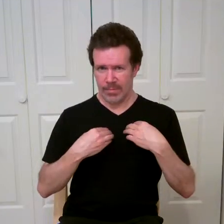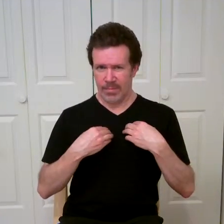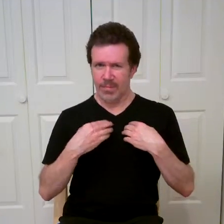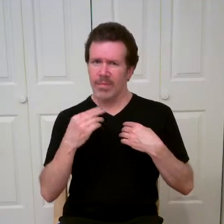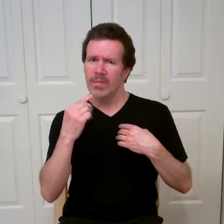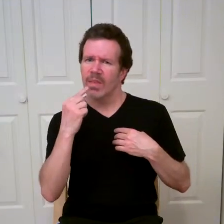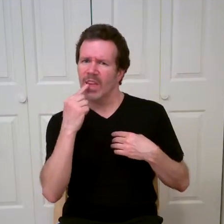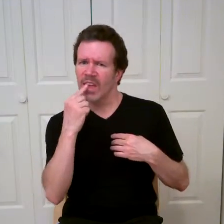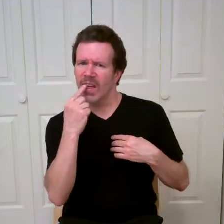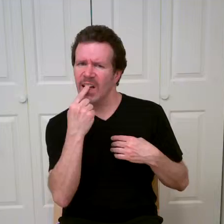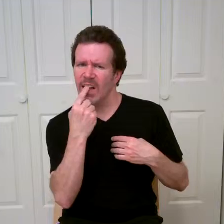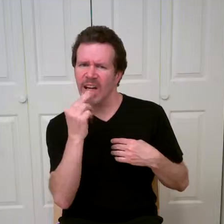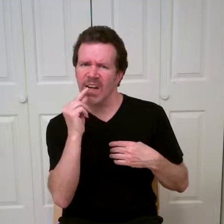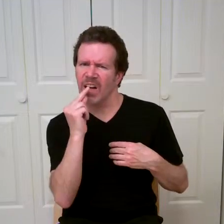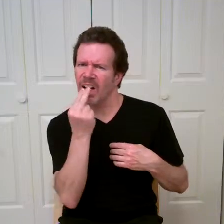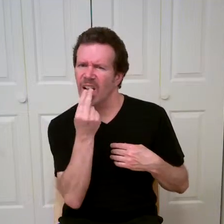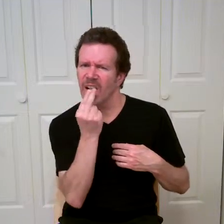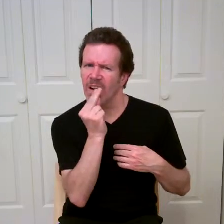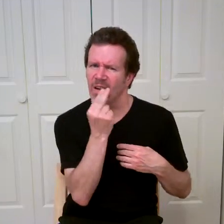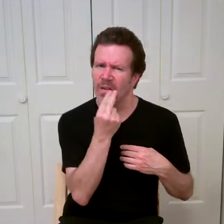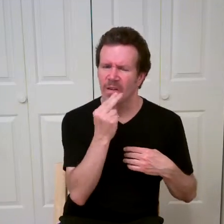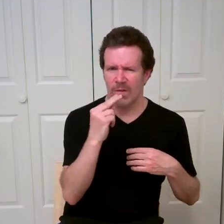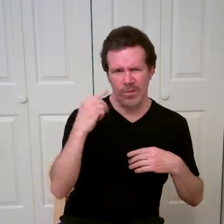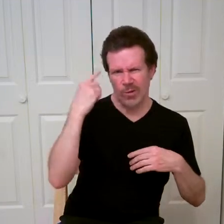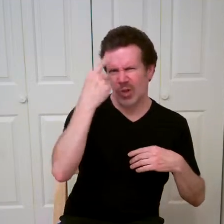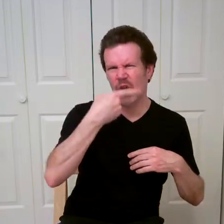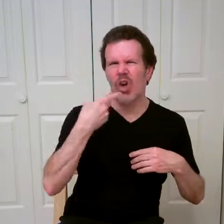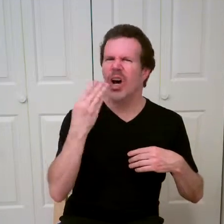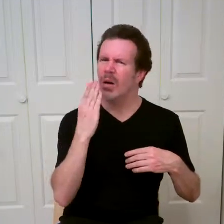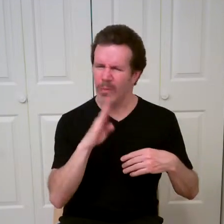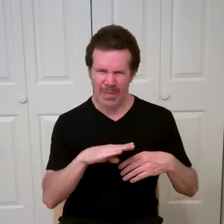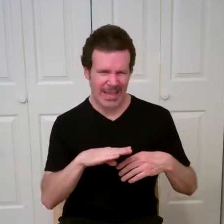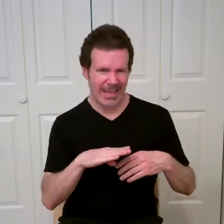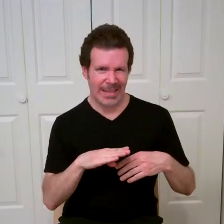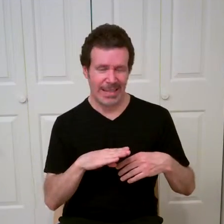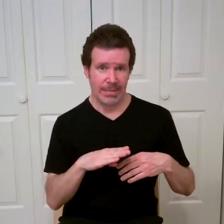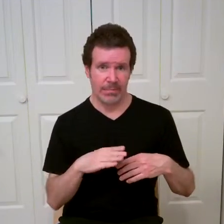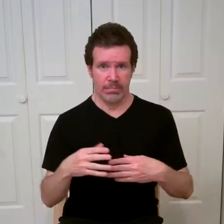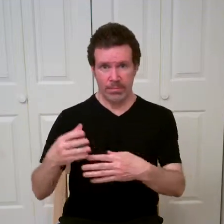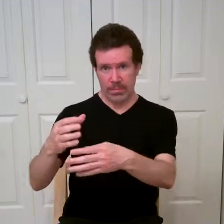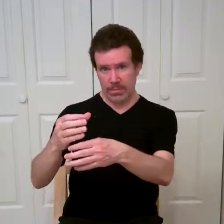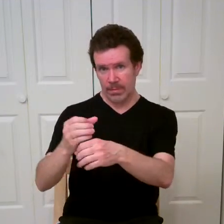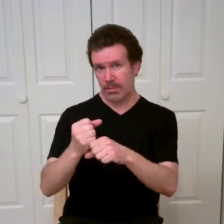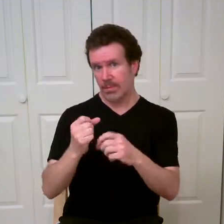they ruin his physical appearance and any chance to get a date with the girl he likes.